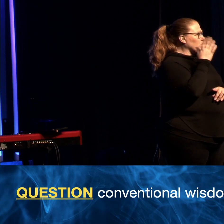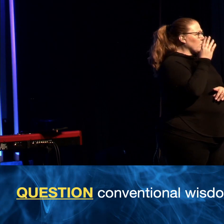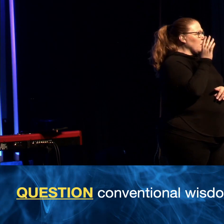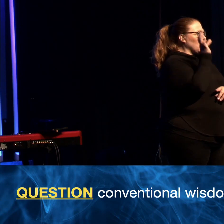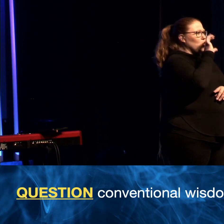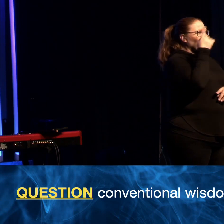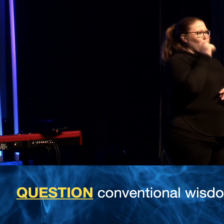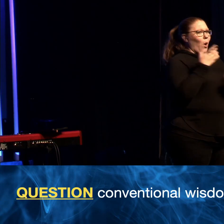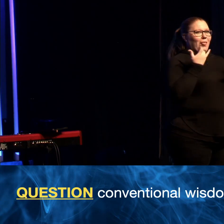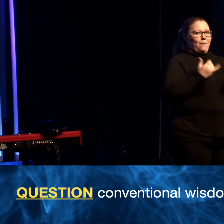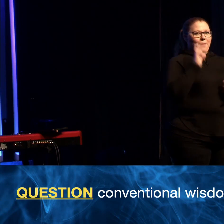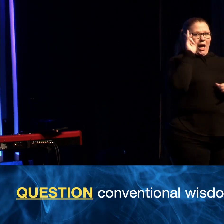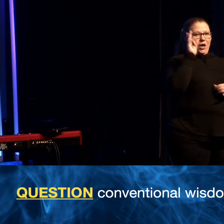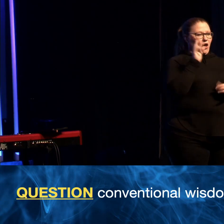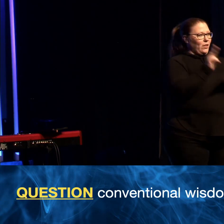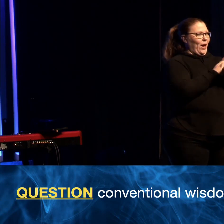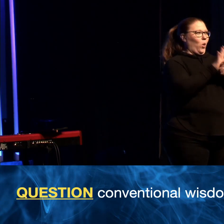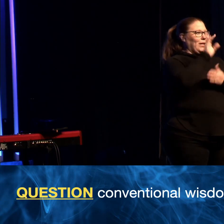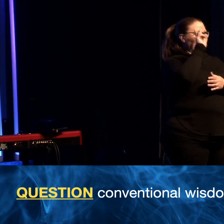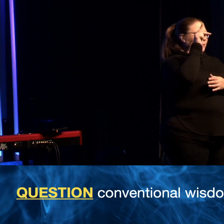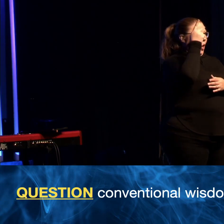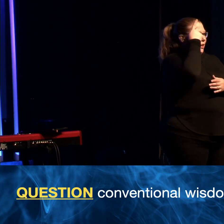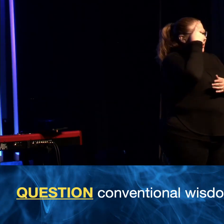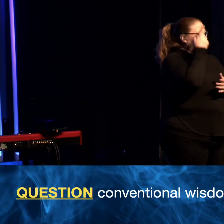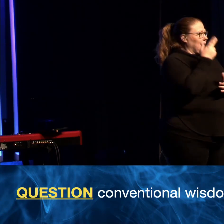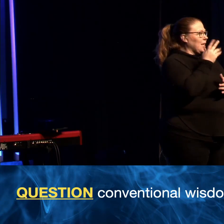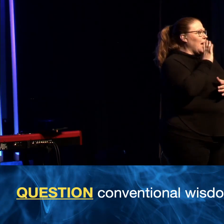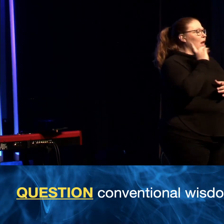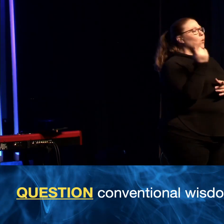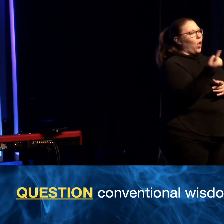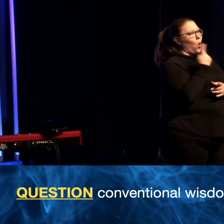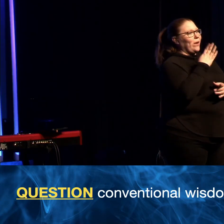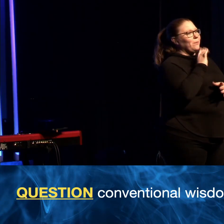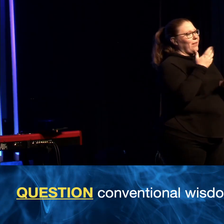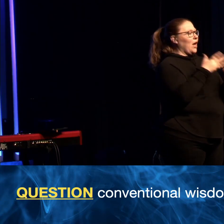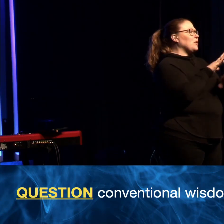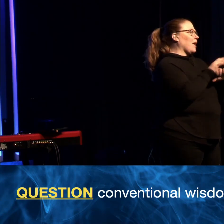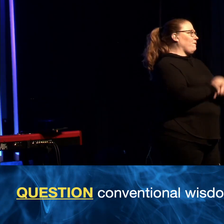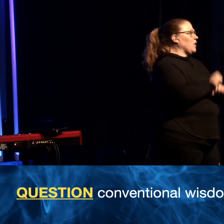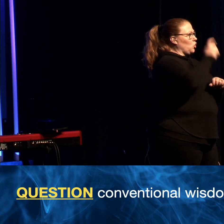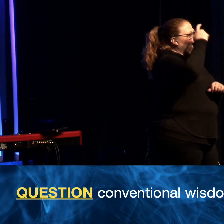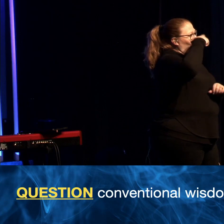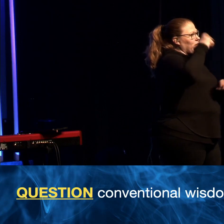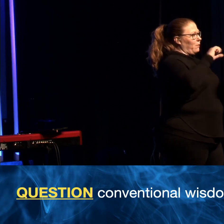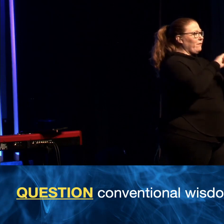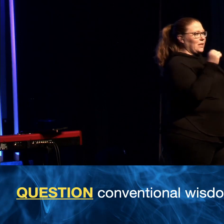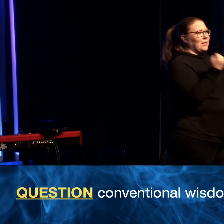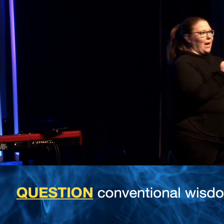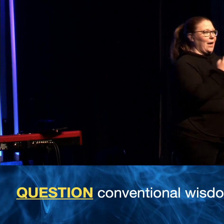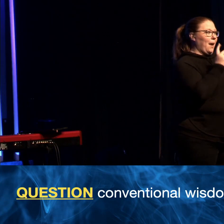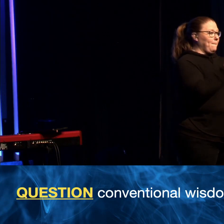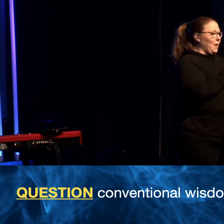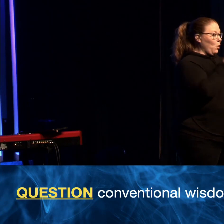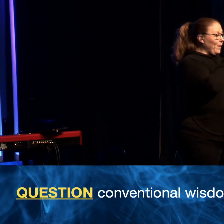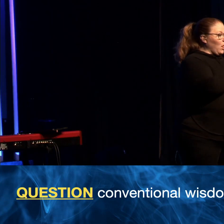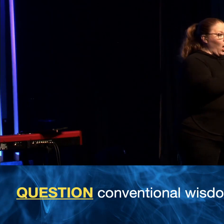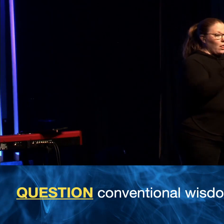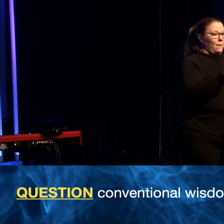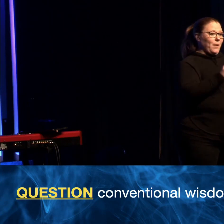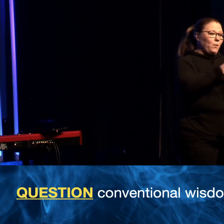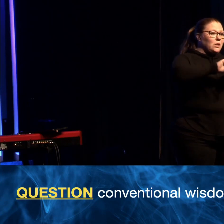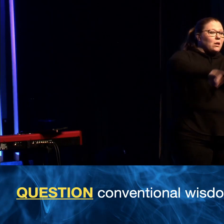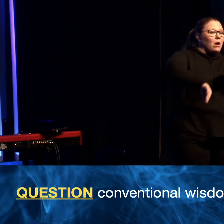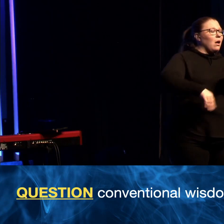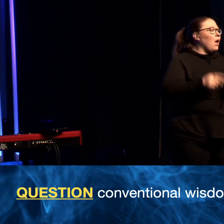politics. It's there and it will always be there because it is the conventional wisdom of society that there's a group of people that belong and there's a group of people that don't belong. That